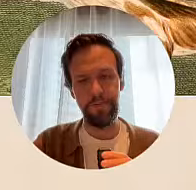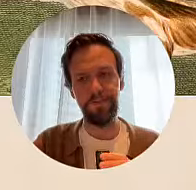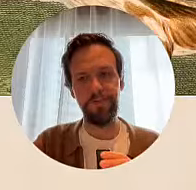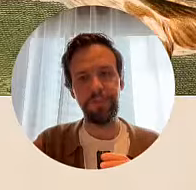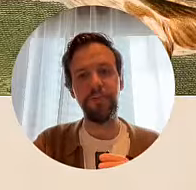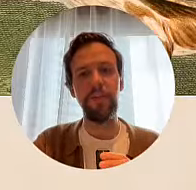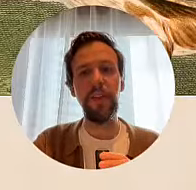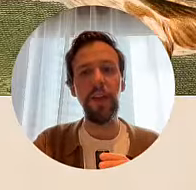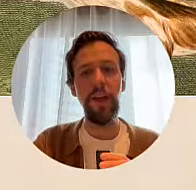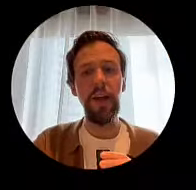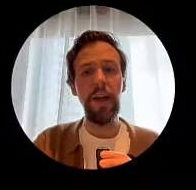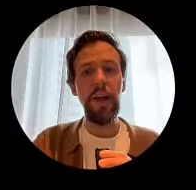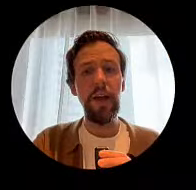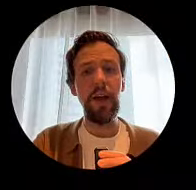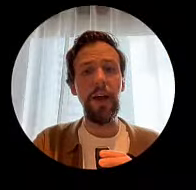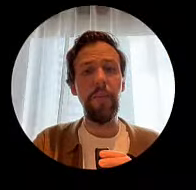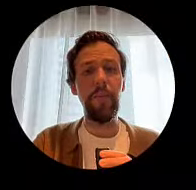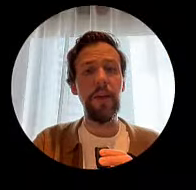hard.